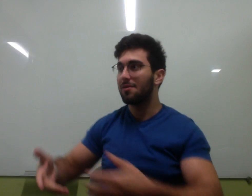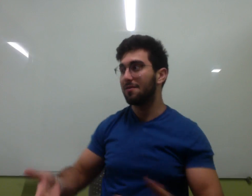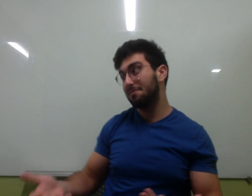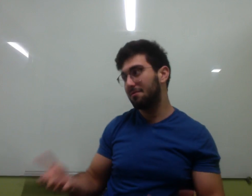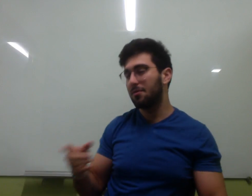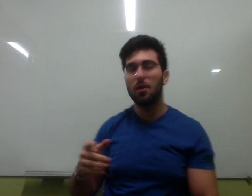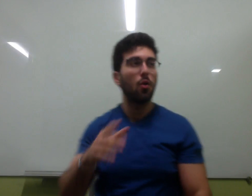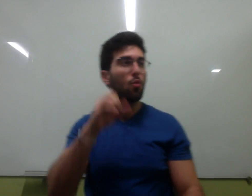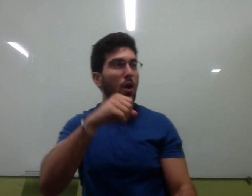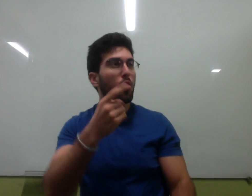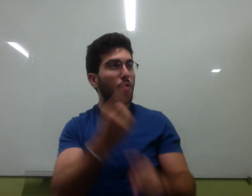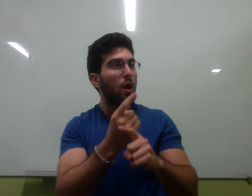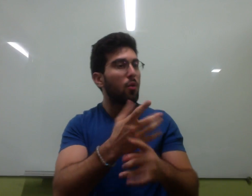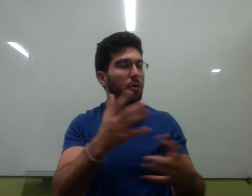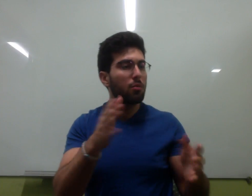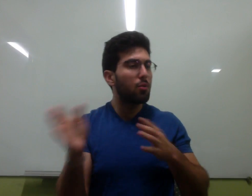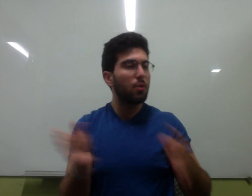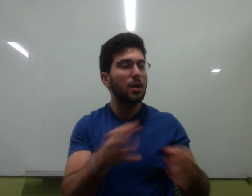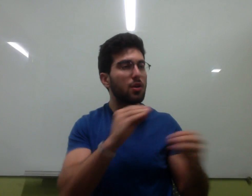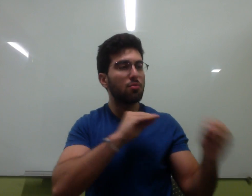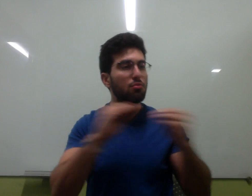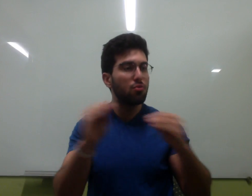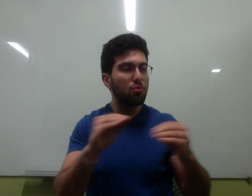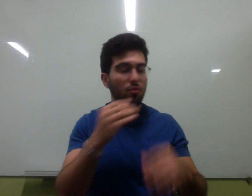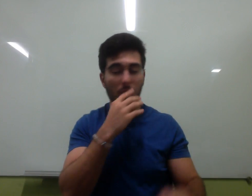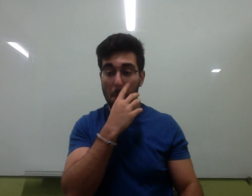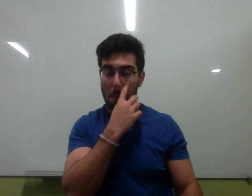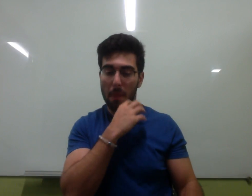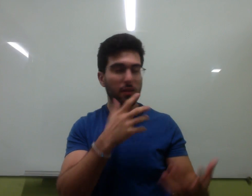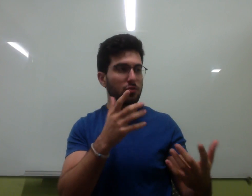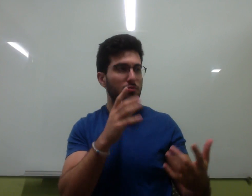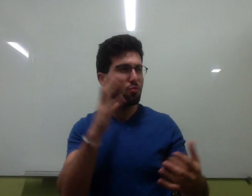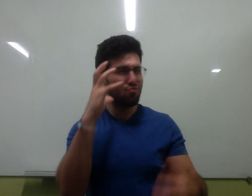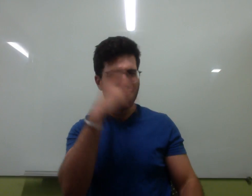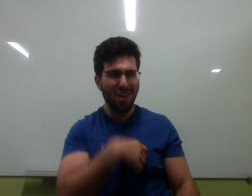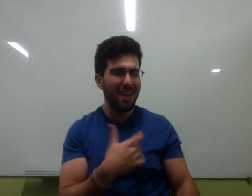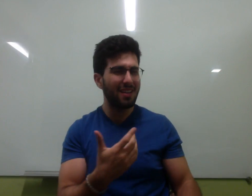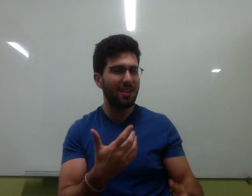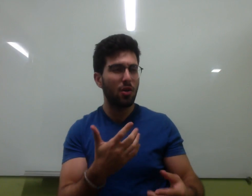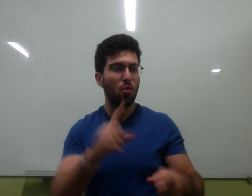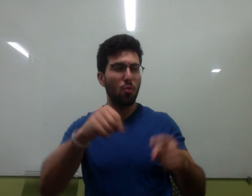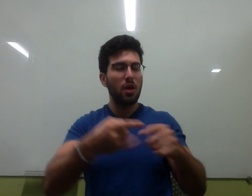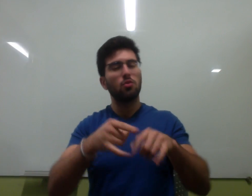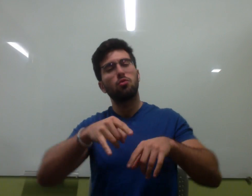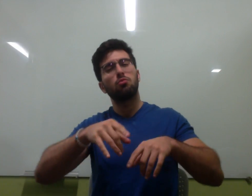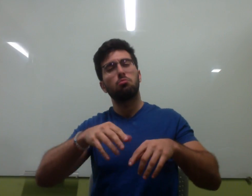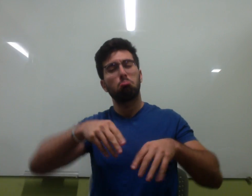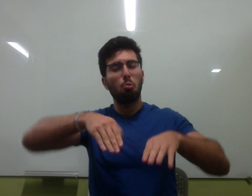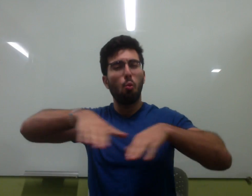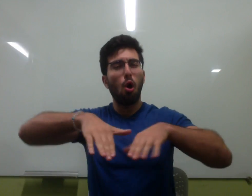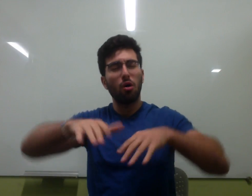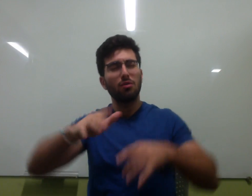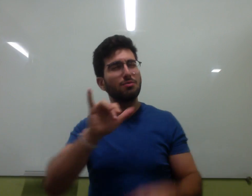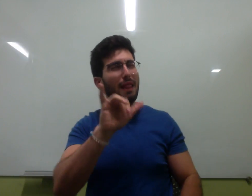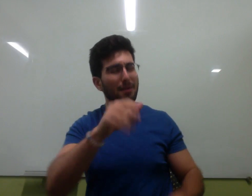as well. I think when they're running, it's front legs and then back legs and front legs and then back legs, if I'm not mistaken. Yeah. But then when they're moving along at a